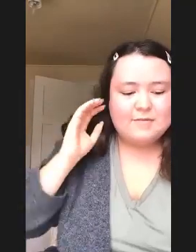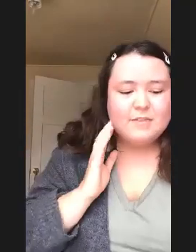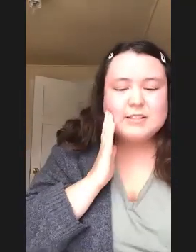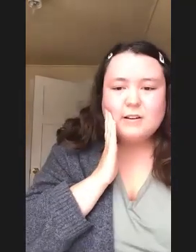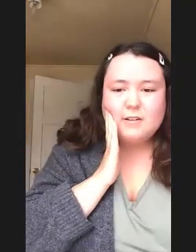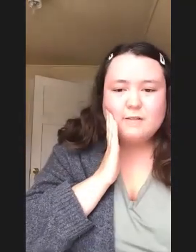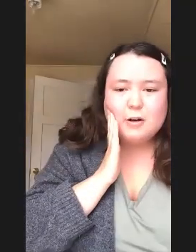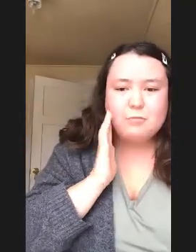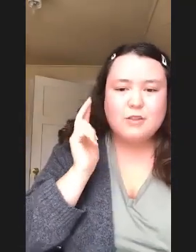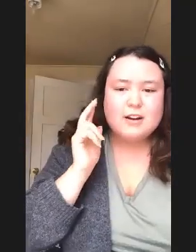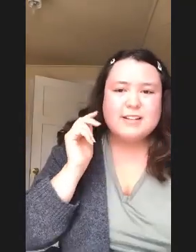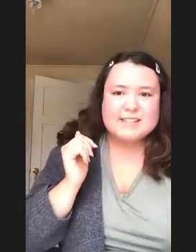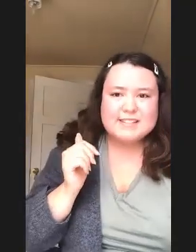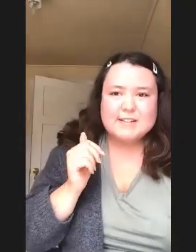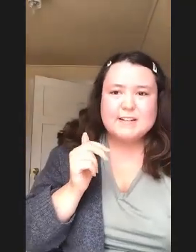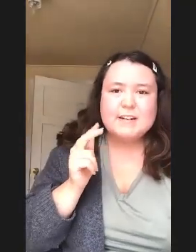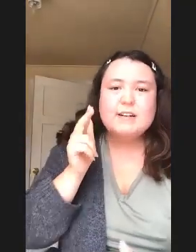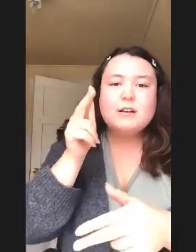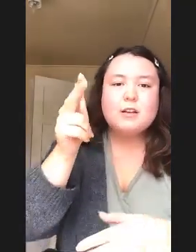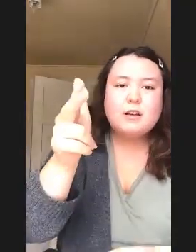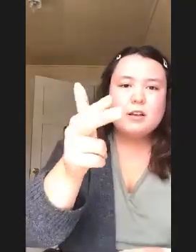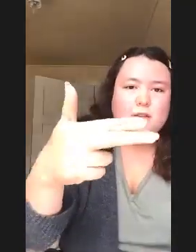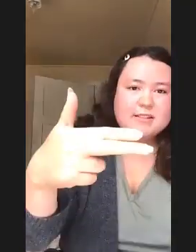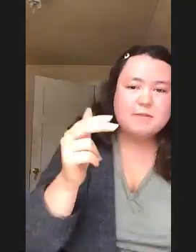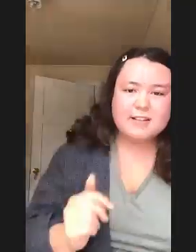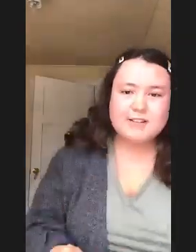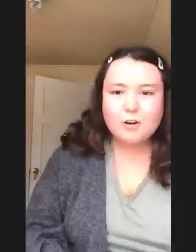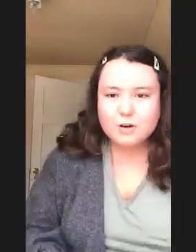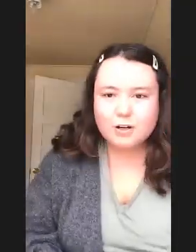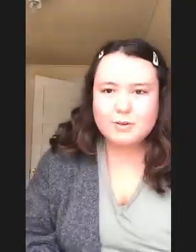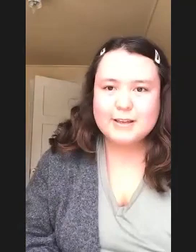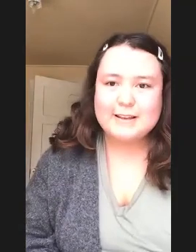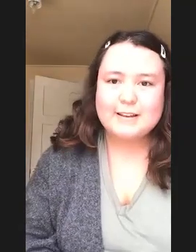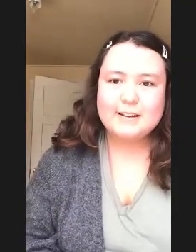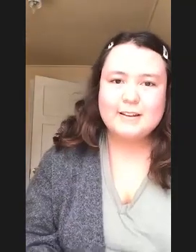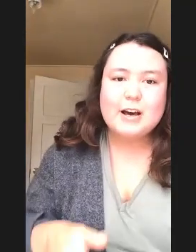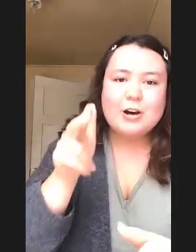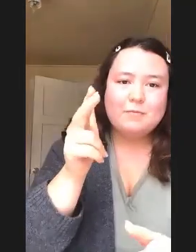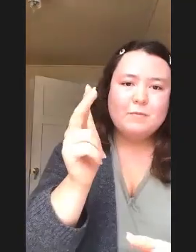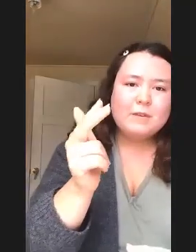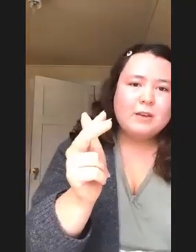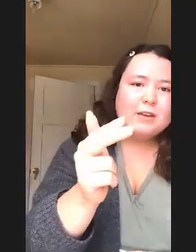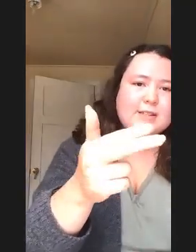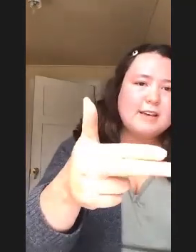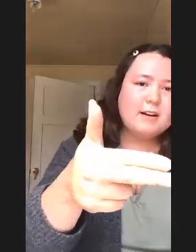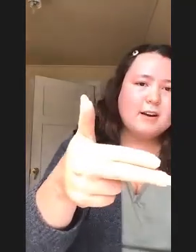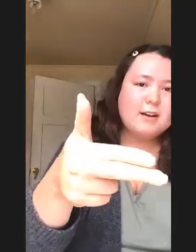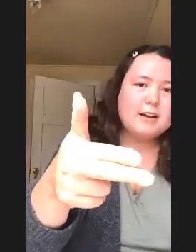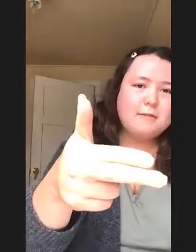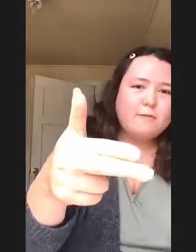And so for brother and sister, this one is a little more complicated. You kind of form